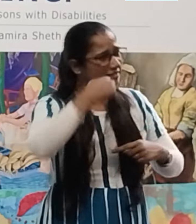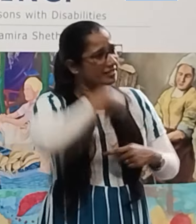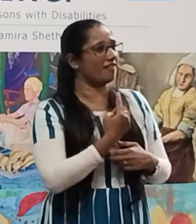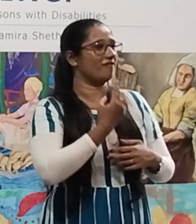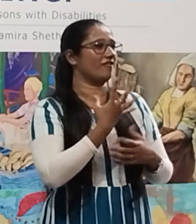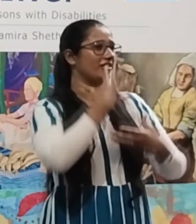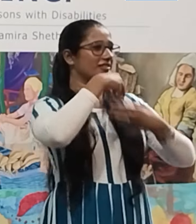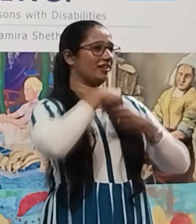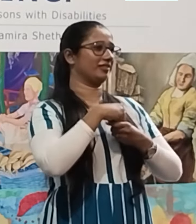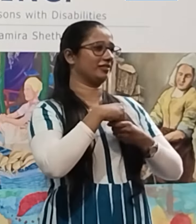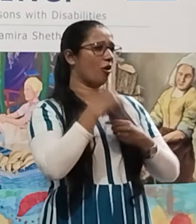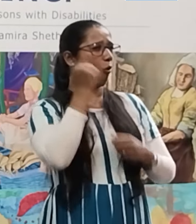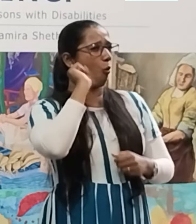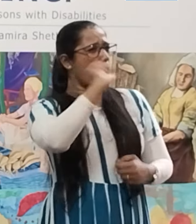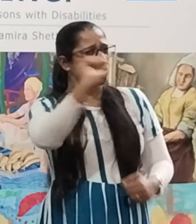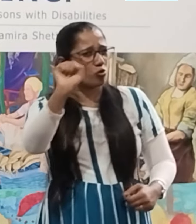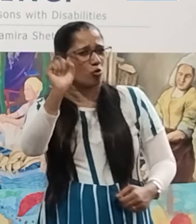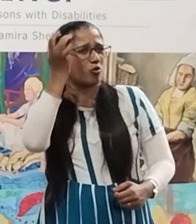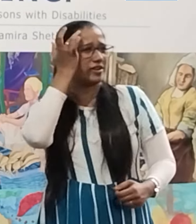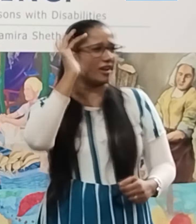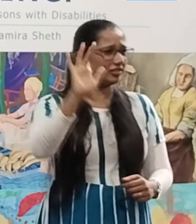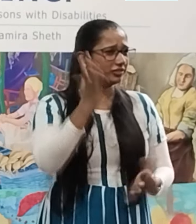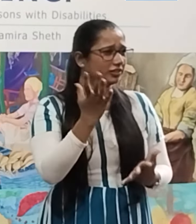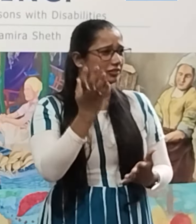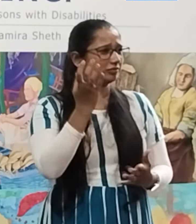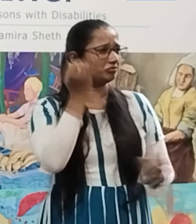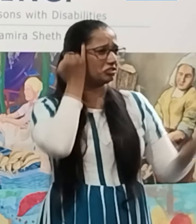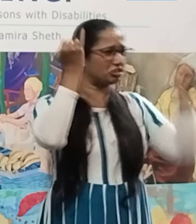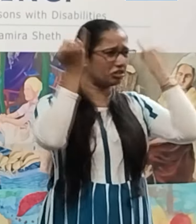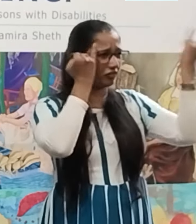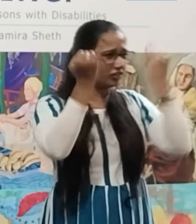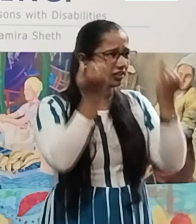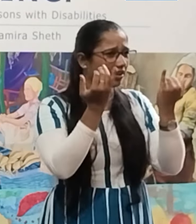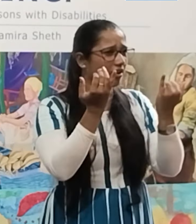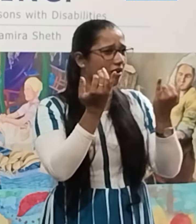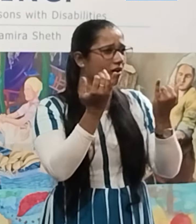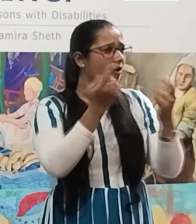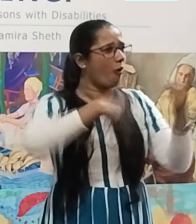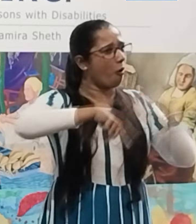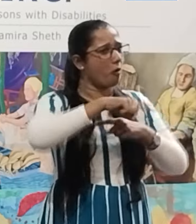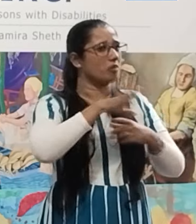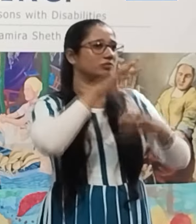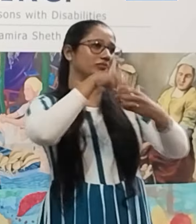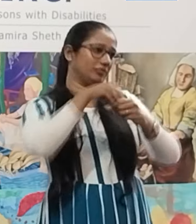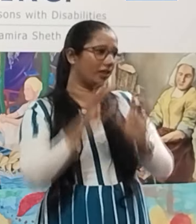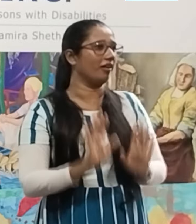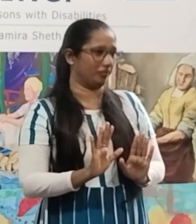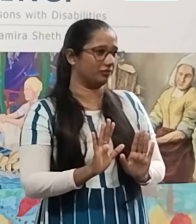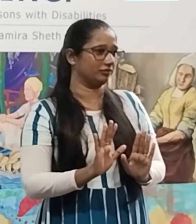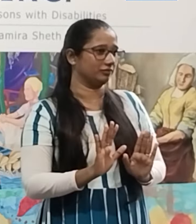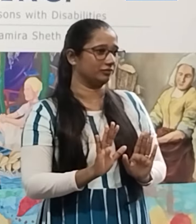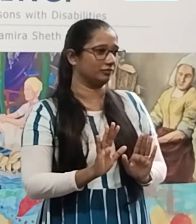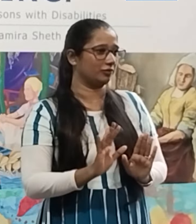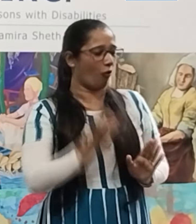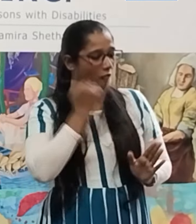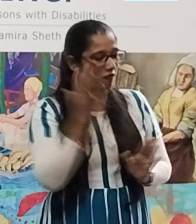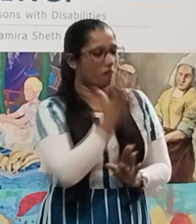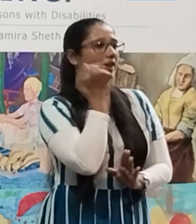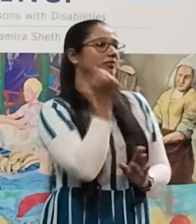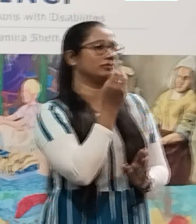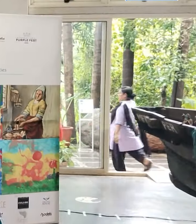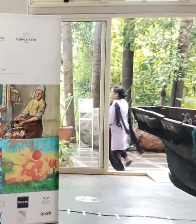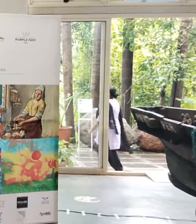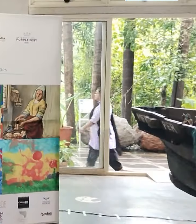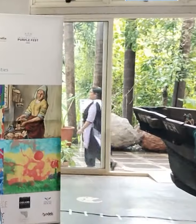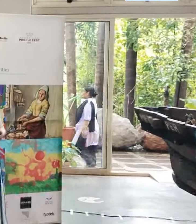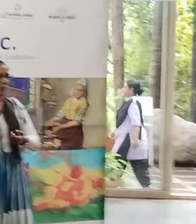every intelligence, every, you know, creativity from amongst our disabled. Thank you very much. God bless you. Devabhari from Bharat